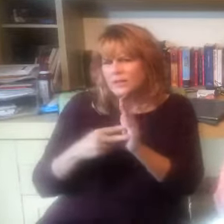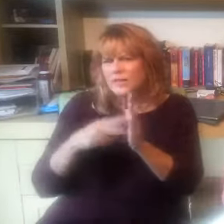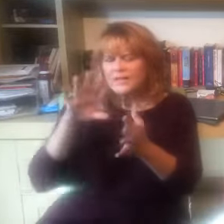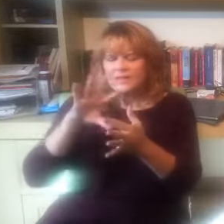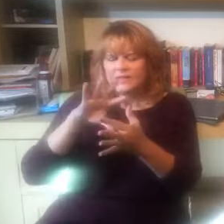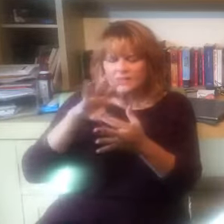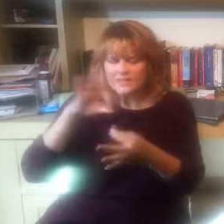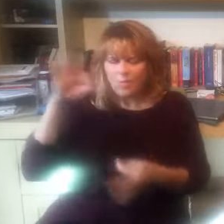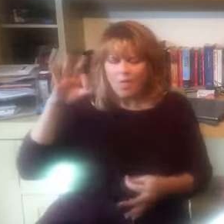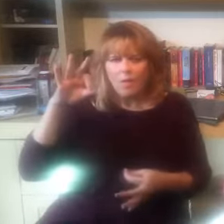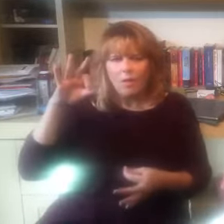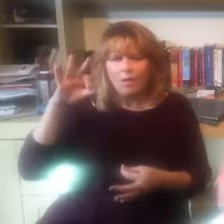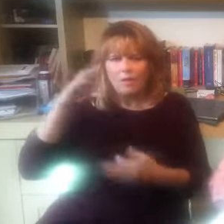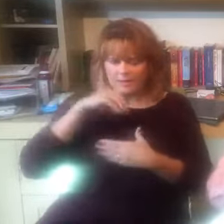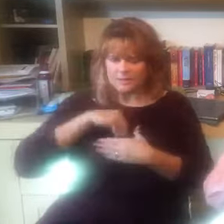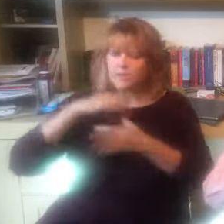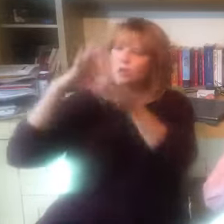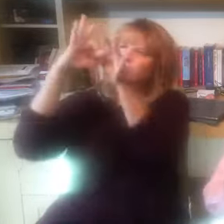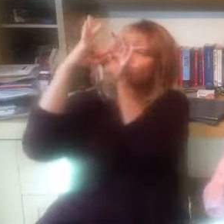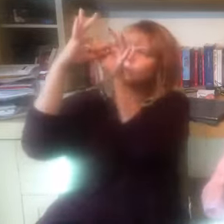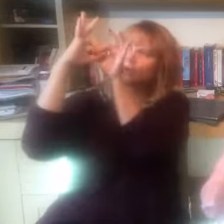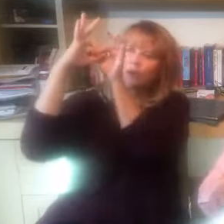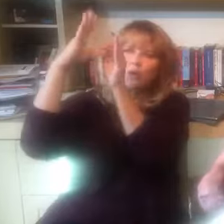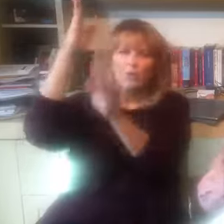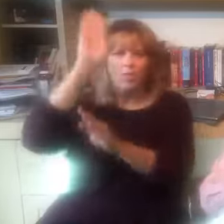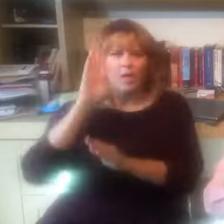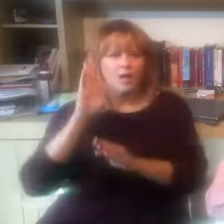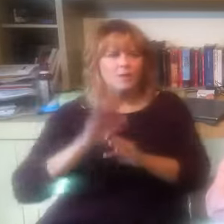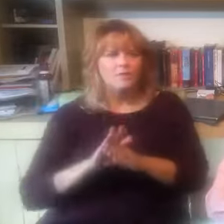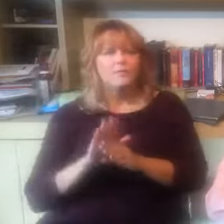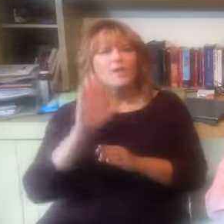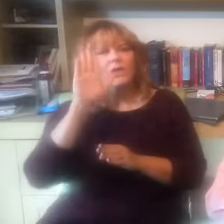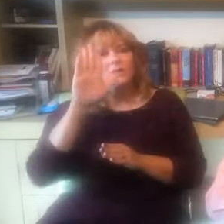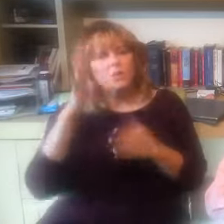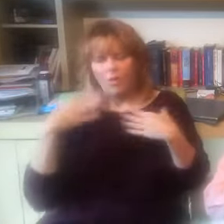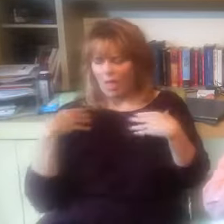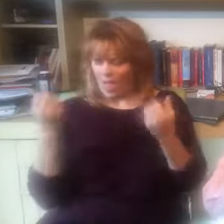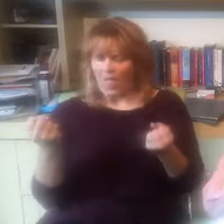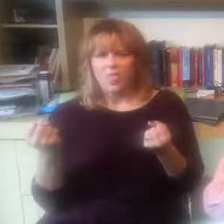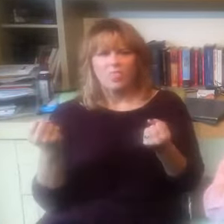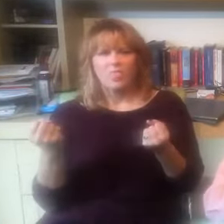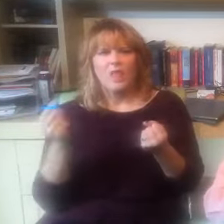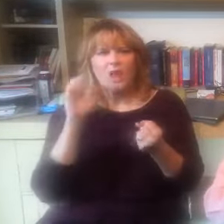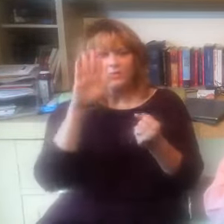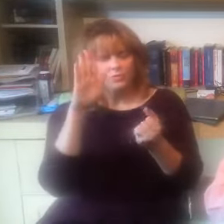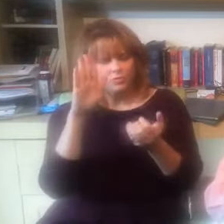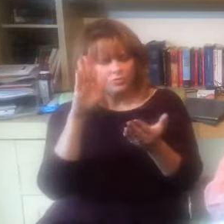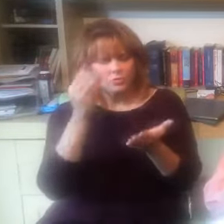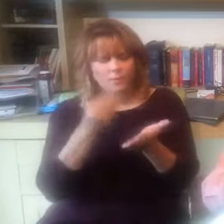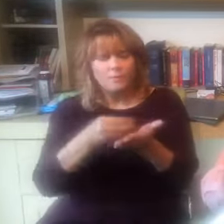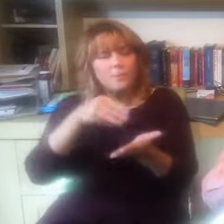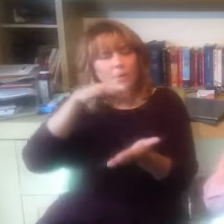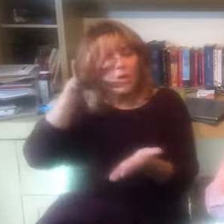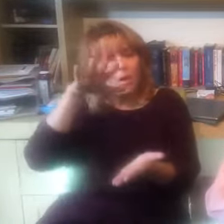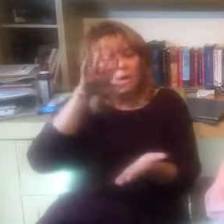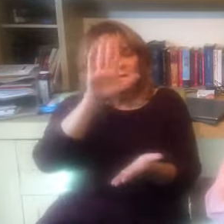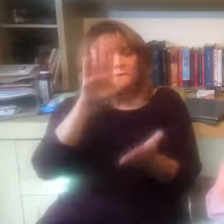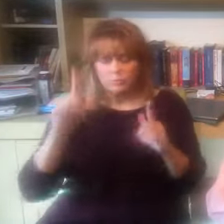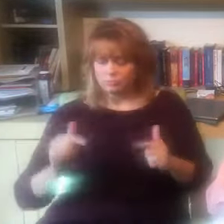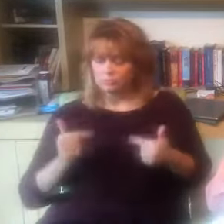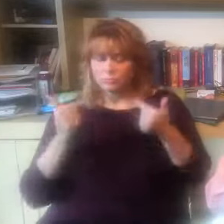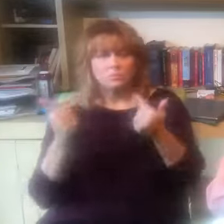with God. It is the key to your health, to your prosperity, to your